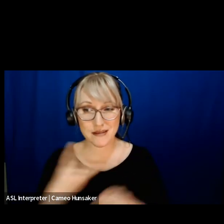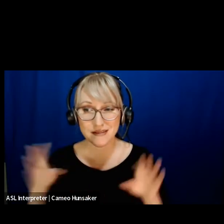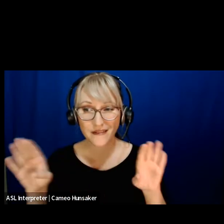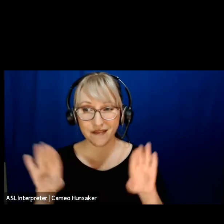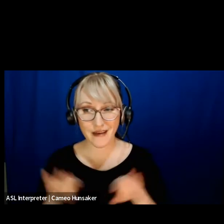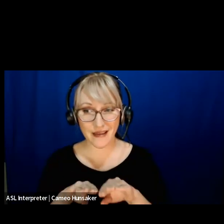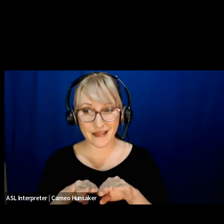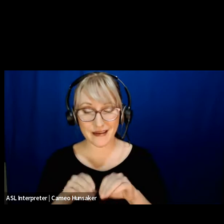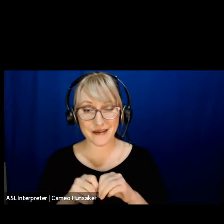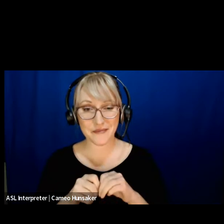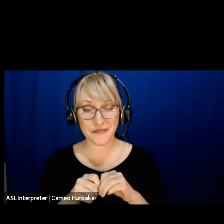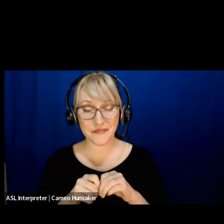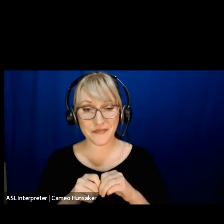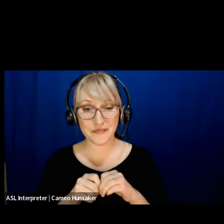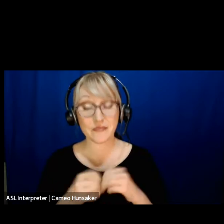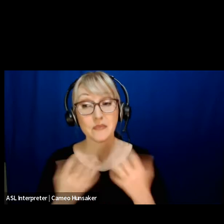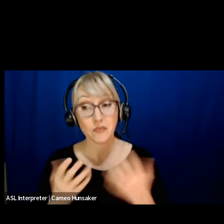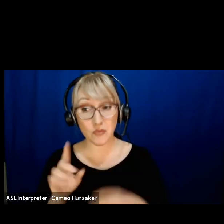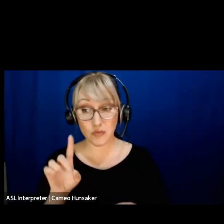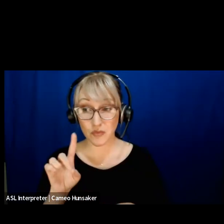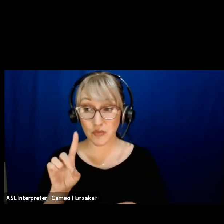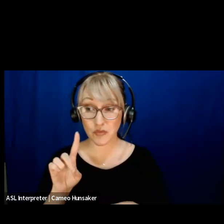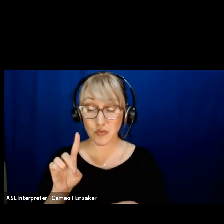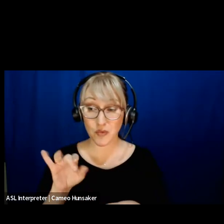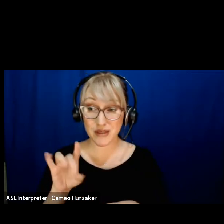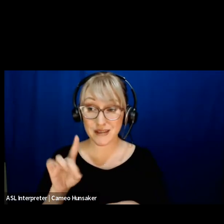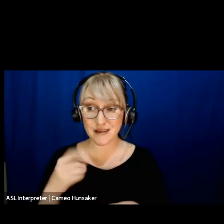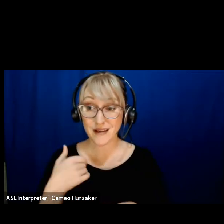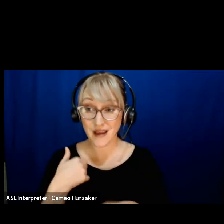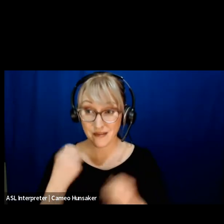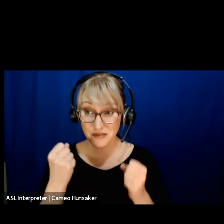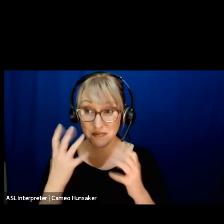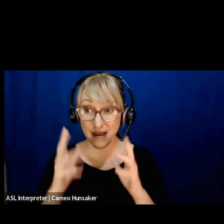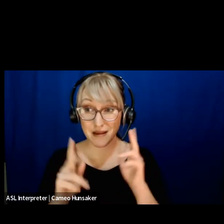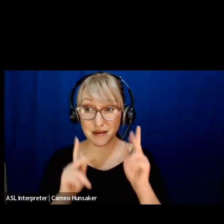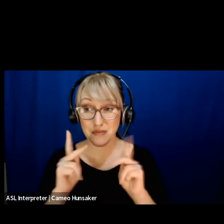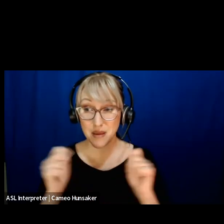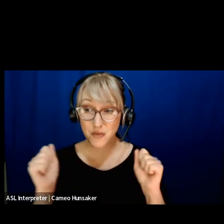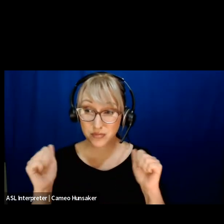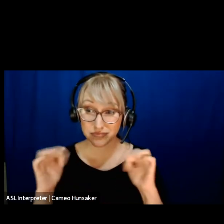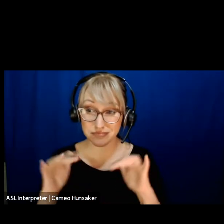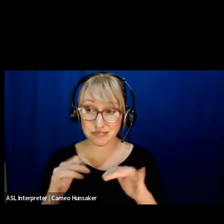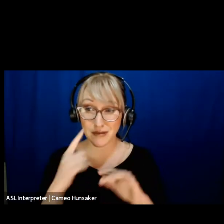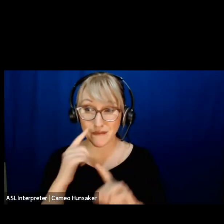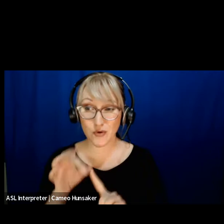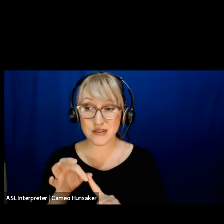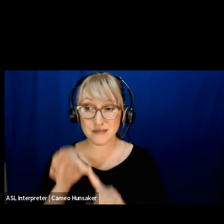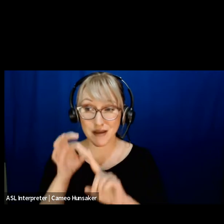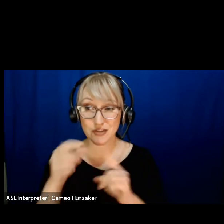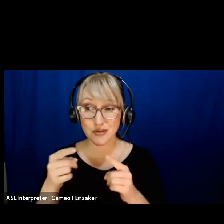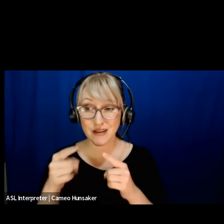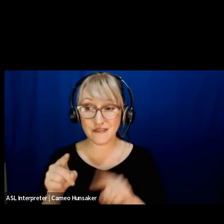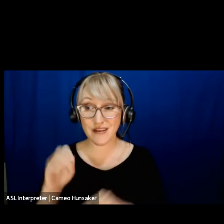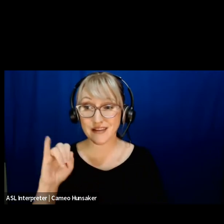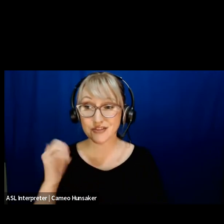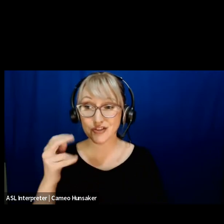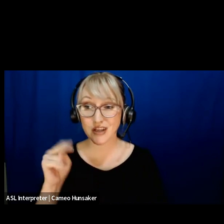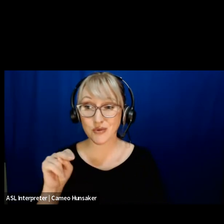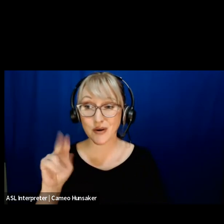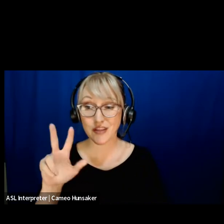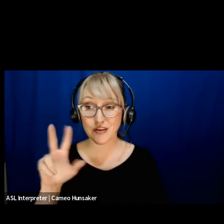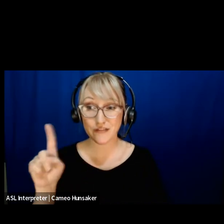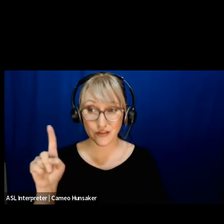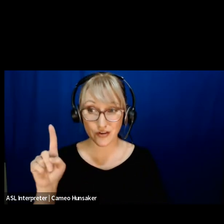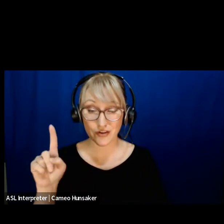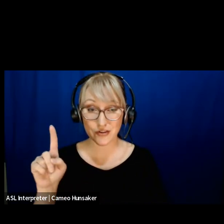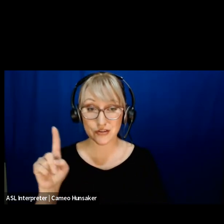said, we actually did have a great turnout for the special event that we had January 31st when